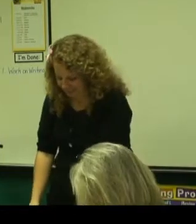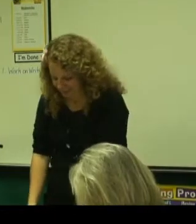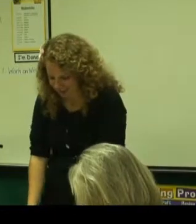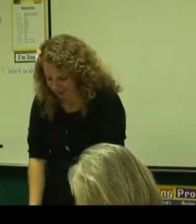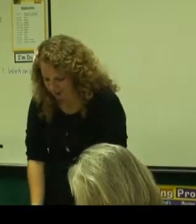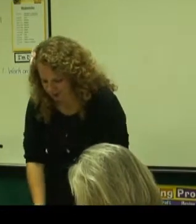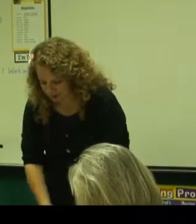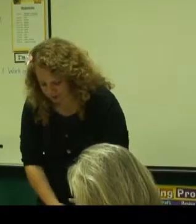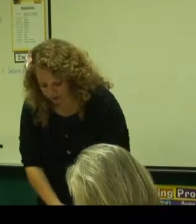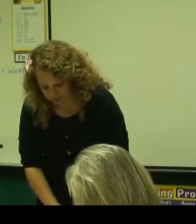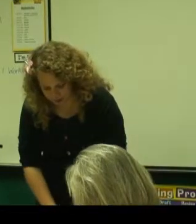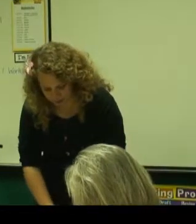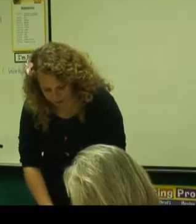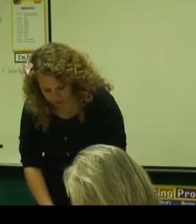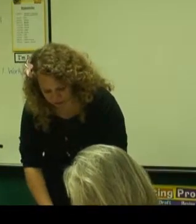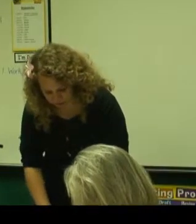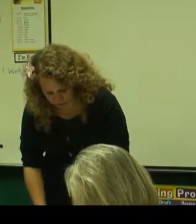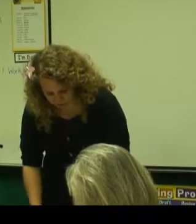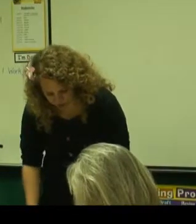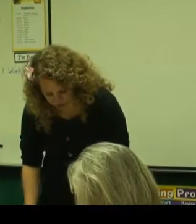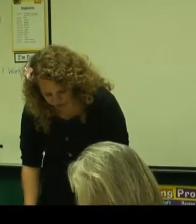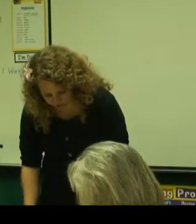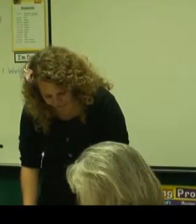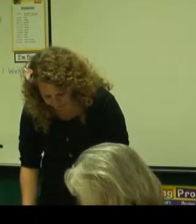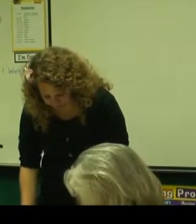Okay. Page 42.